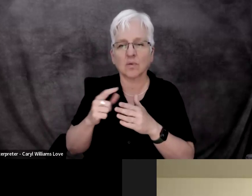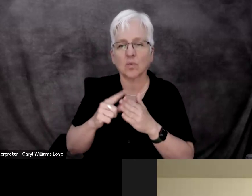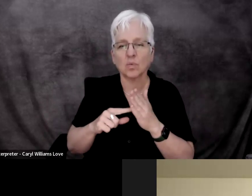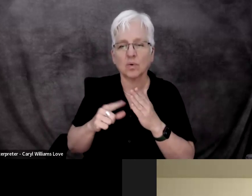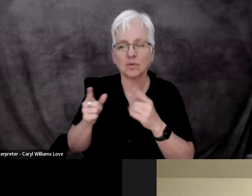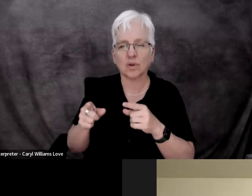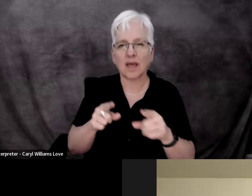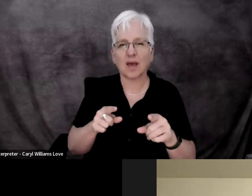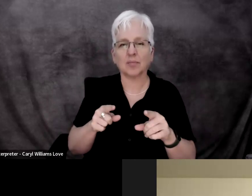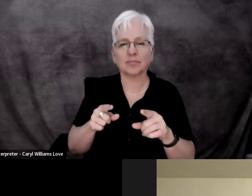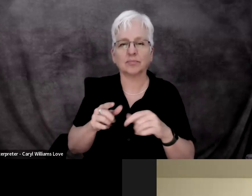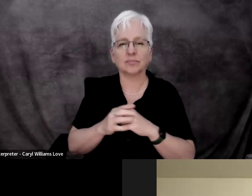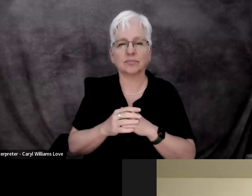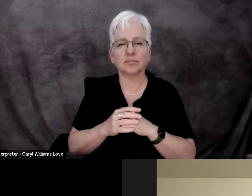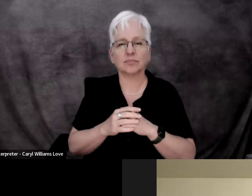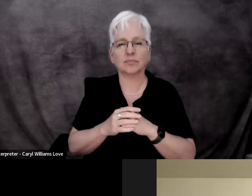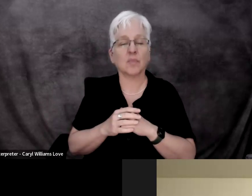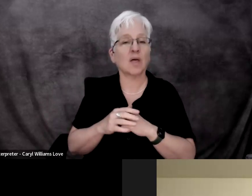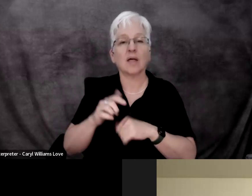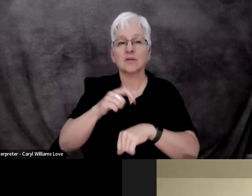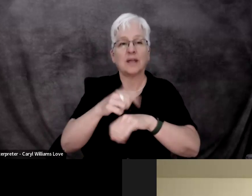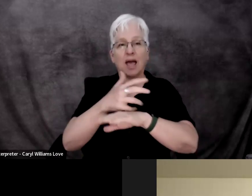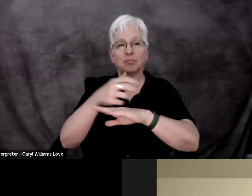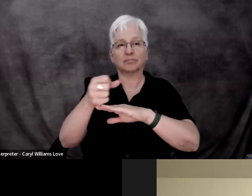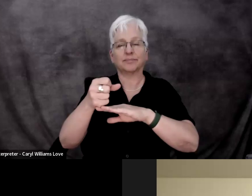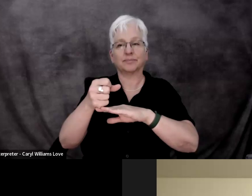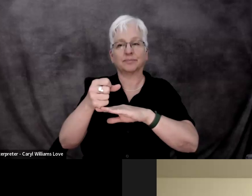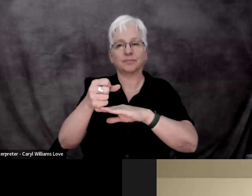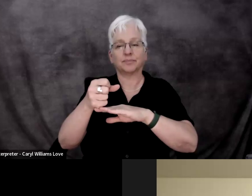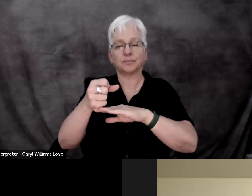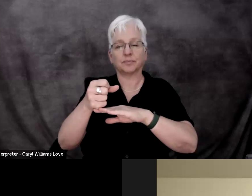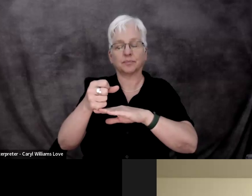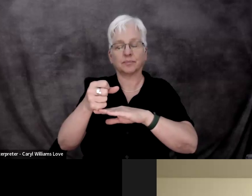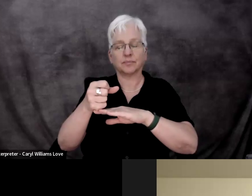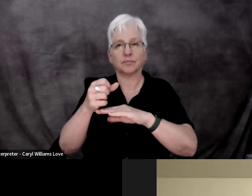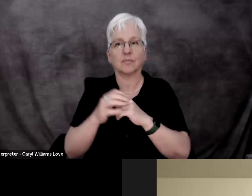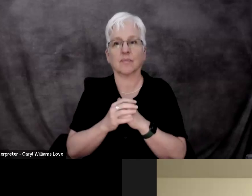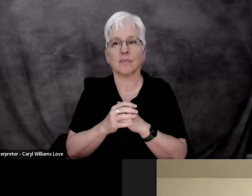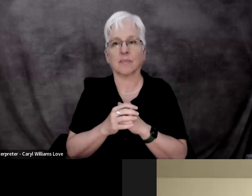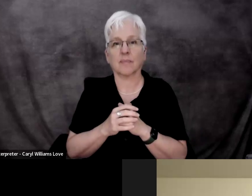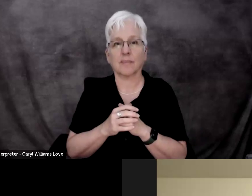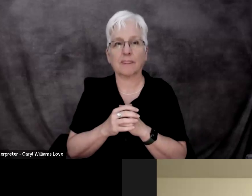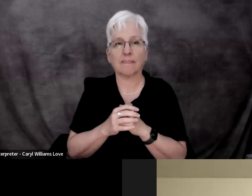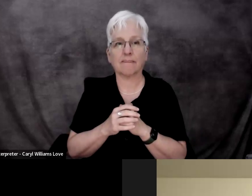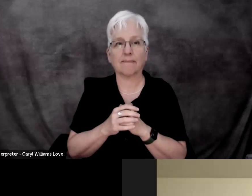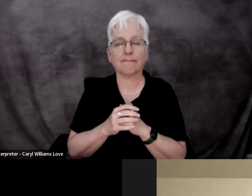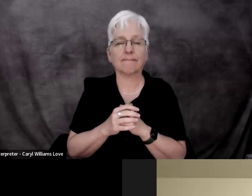think that's all for our time and our questions. So David, do you want to say anything in closing? I